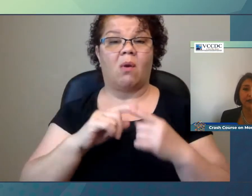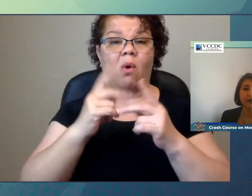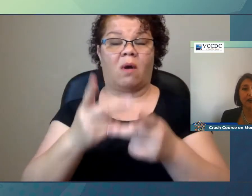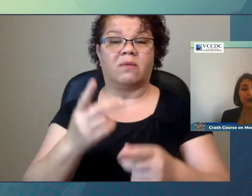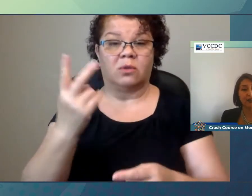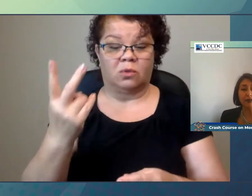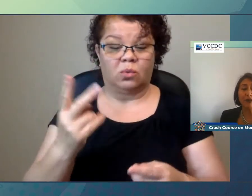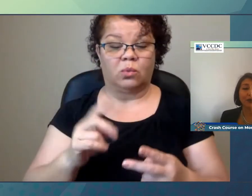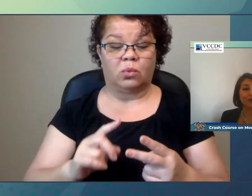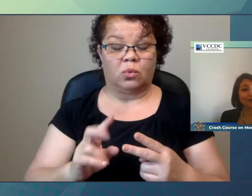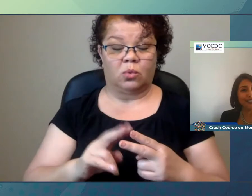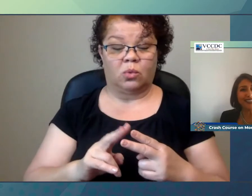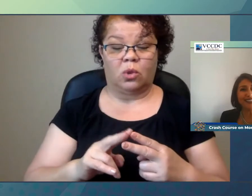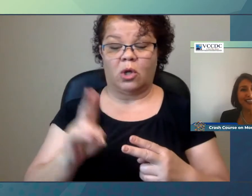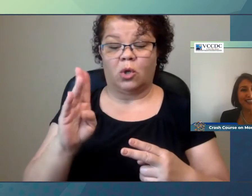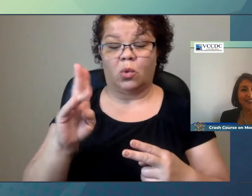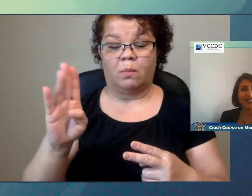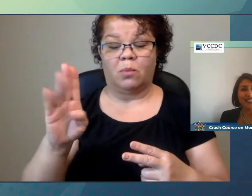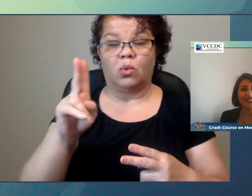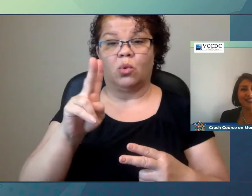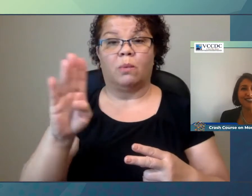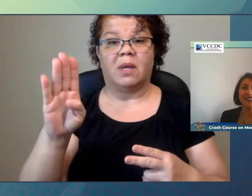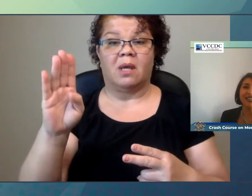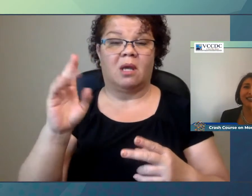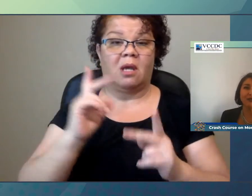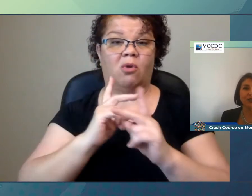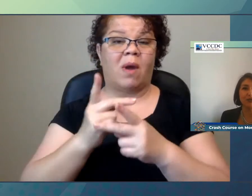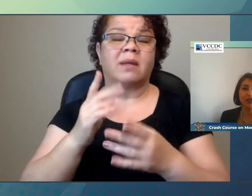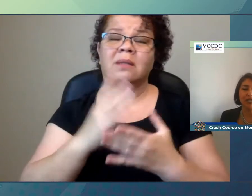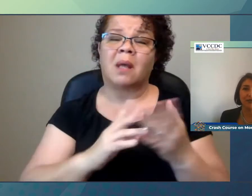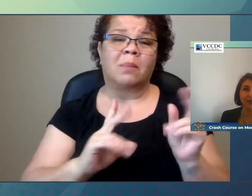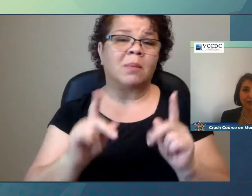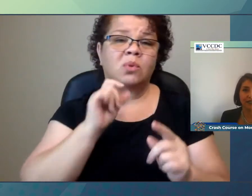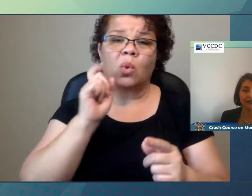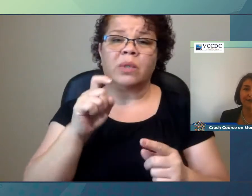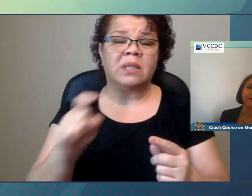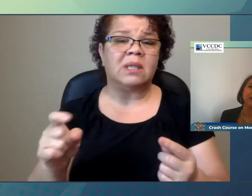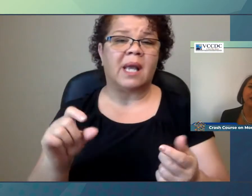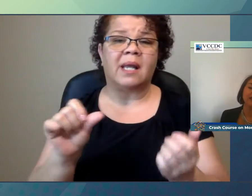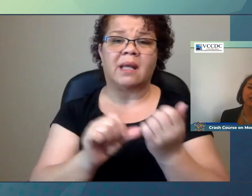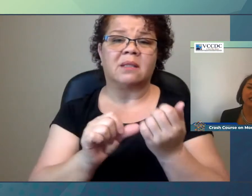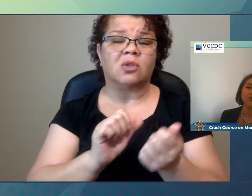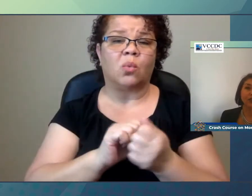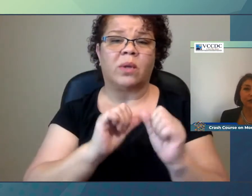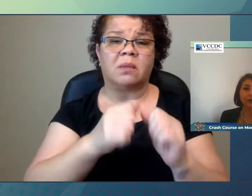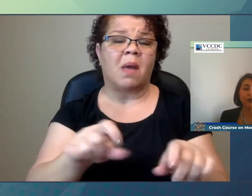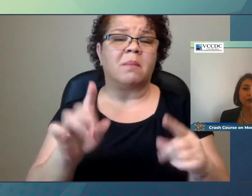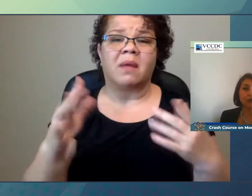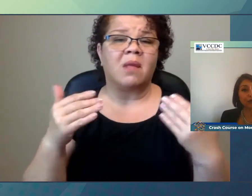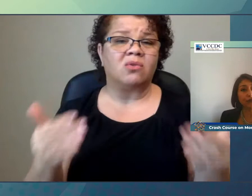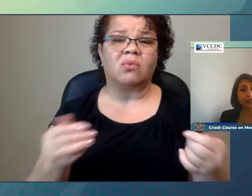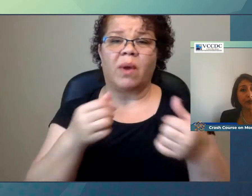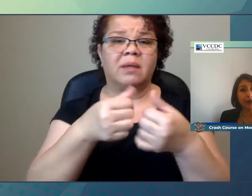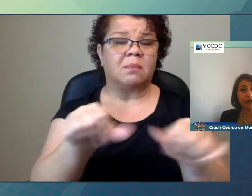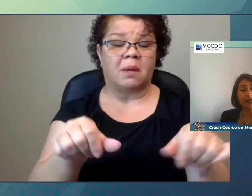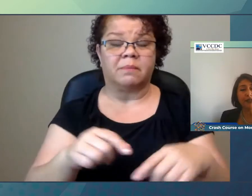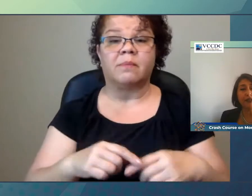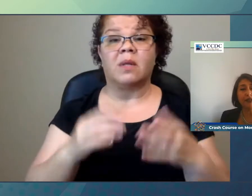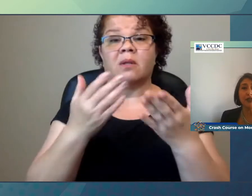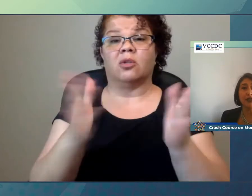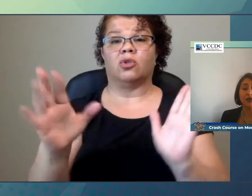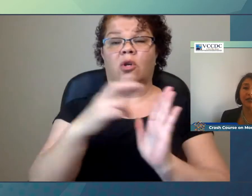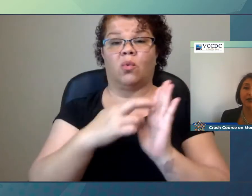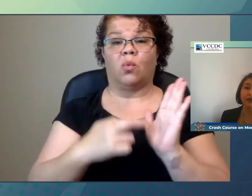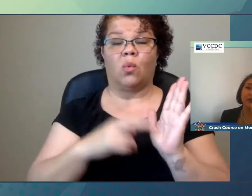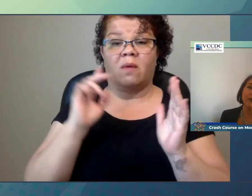grant. Some people don't need any of that assistance and they would just put a down payment. The general rule for down payment